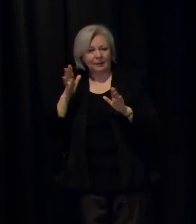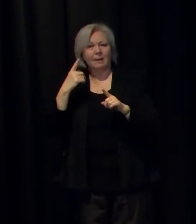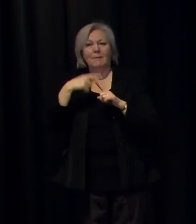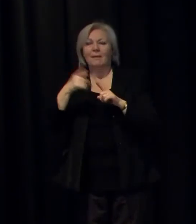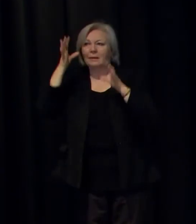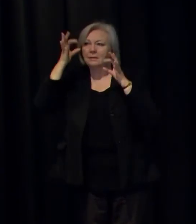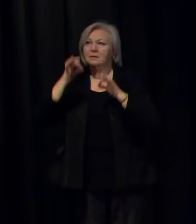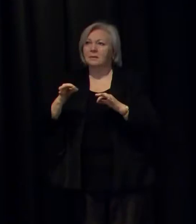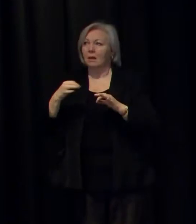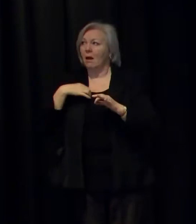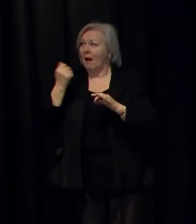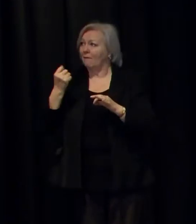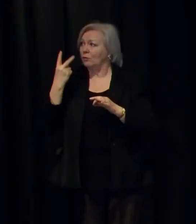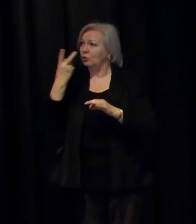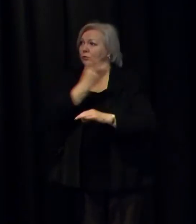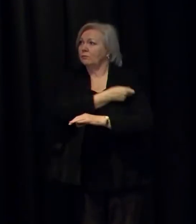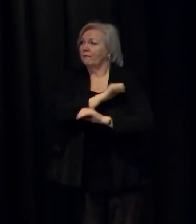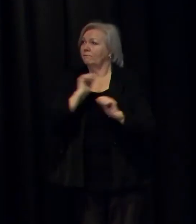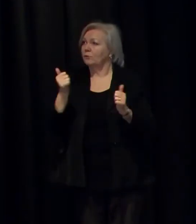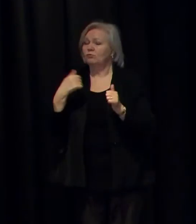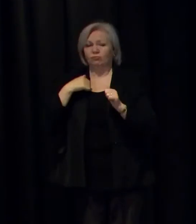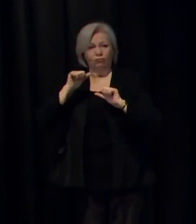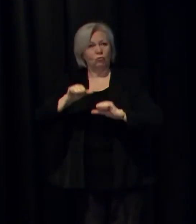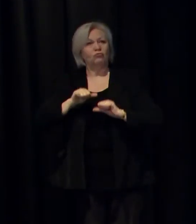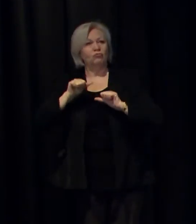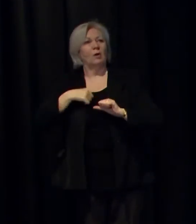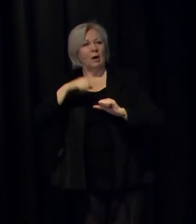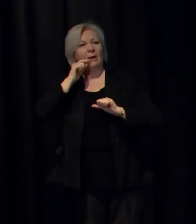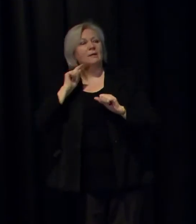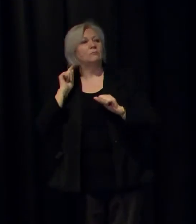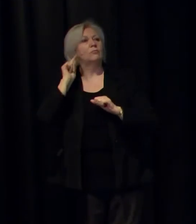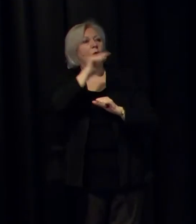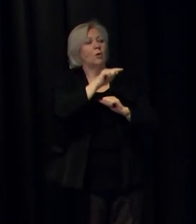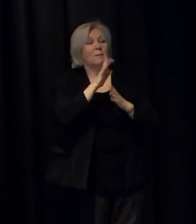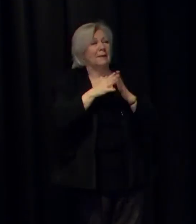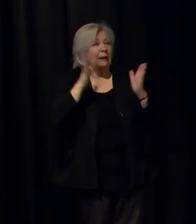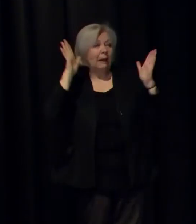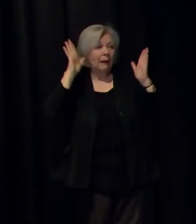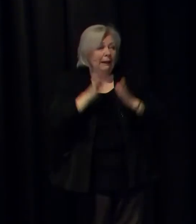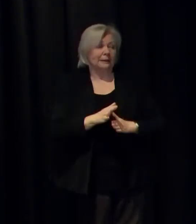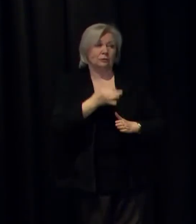they are double dose, then they're at much less risk